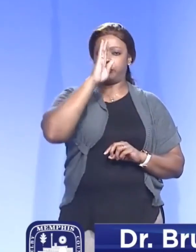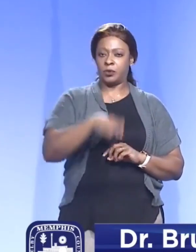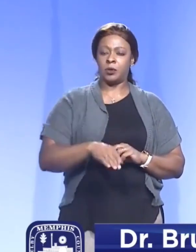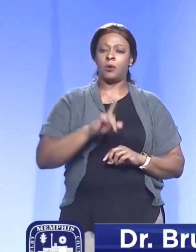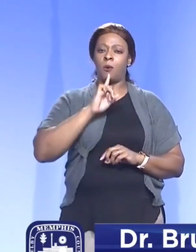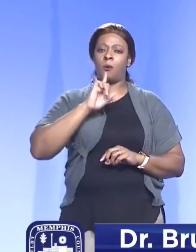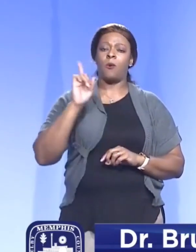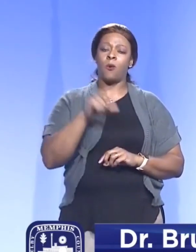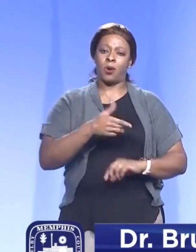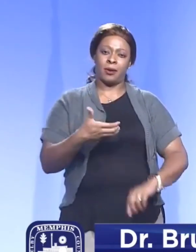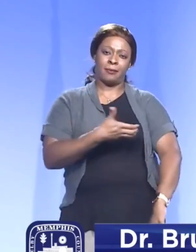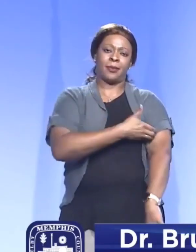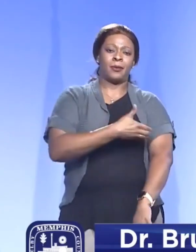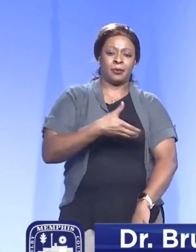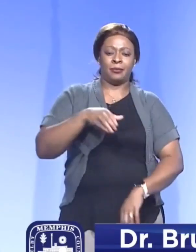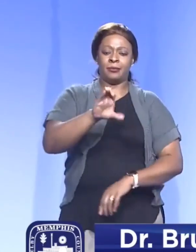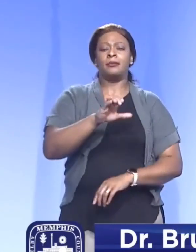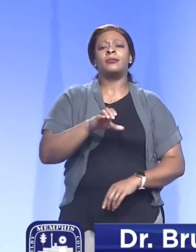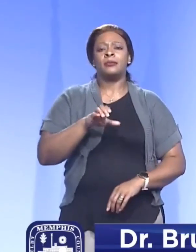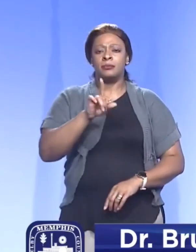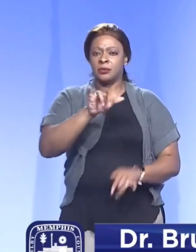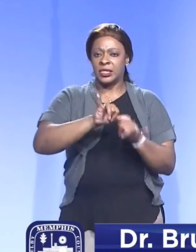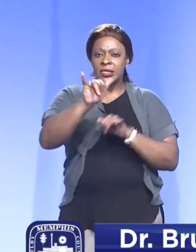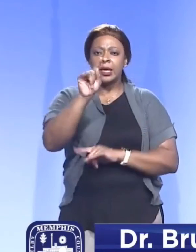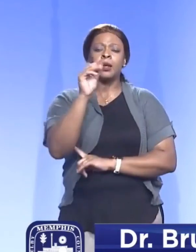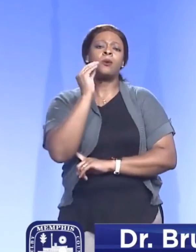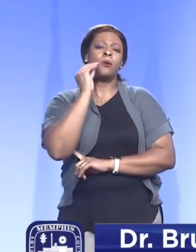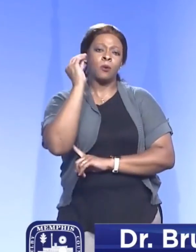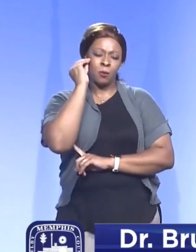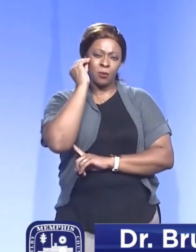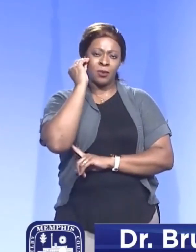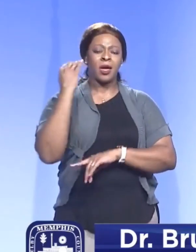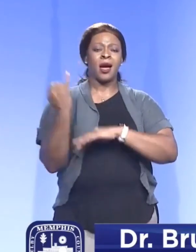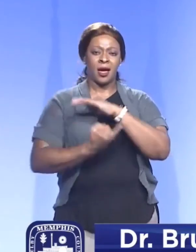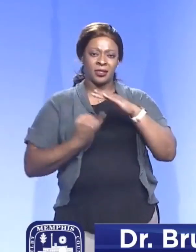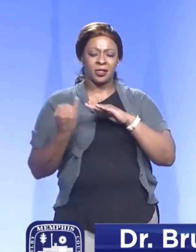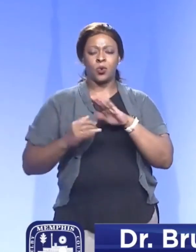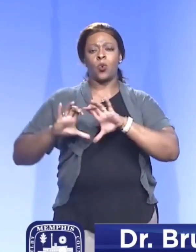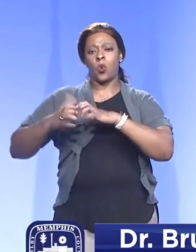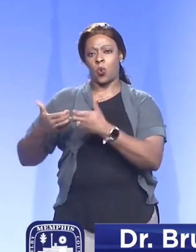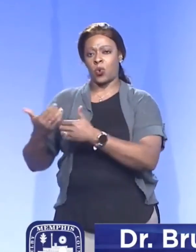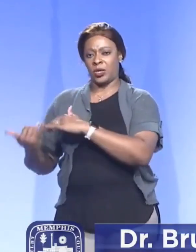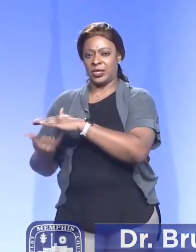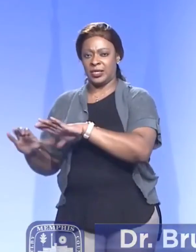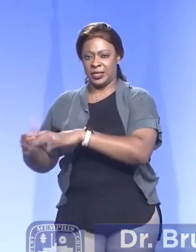order for that person to be at home in isolation or quarantine.